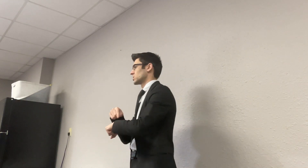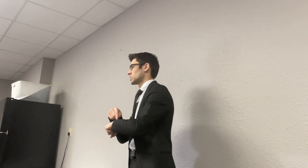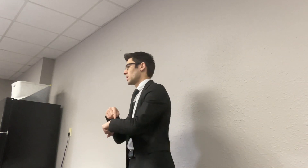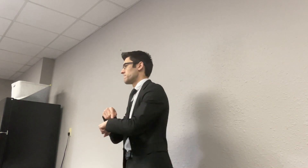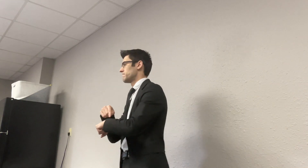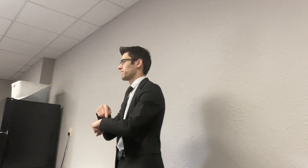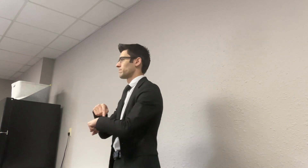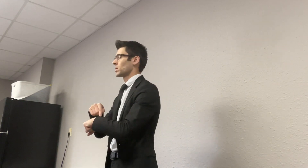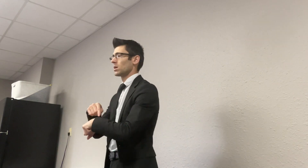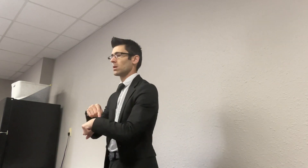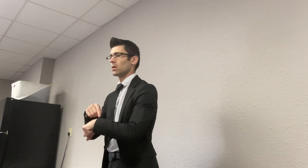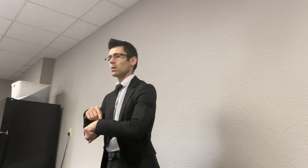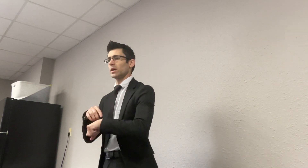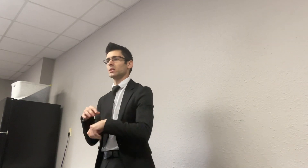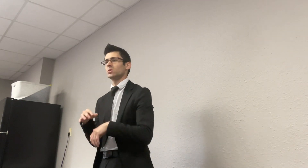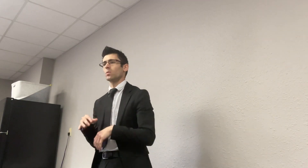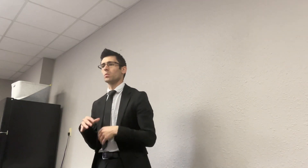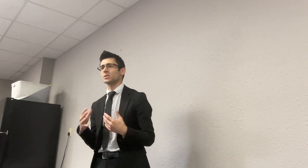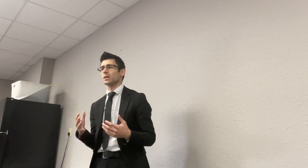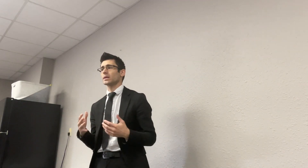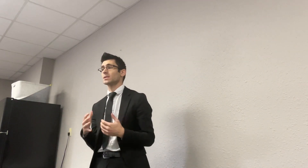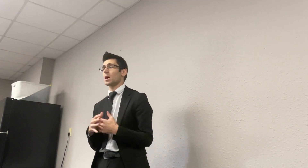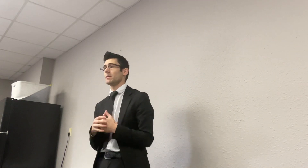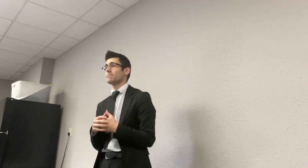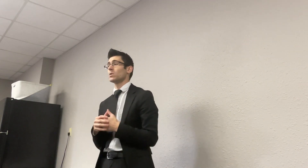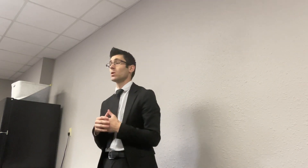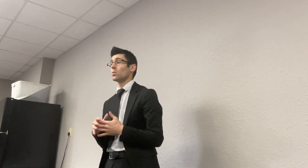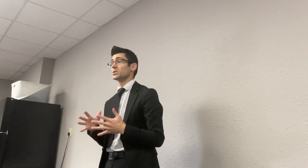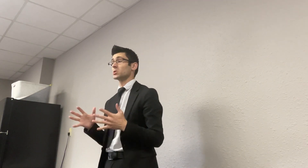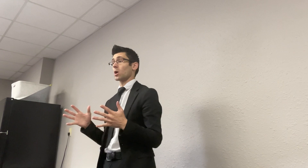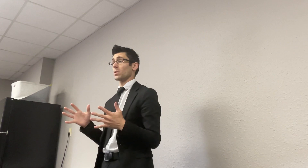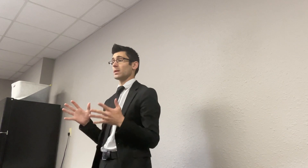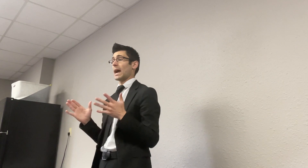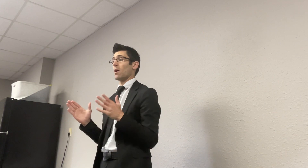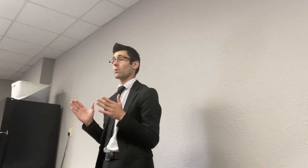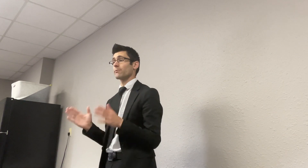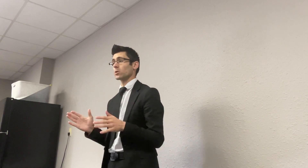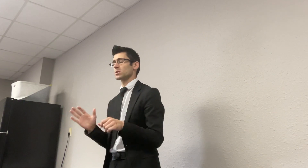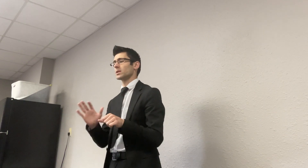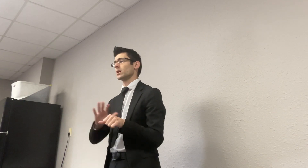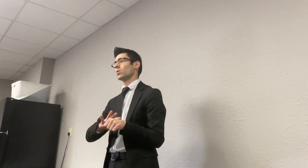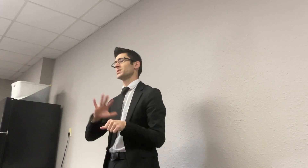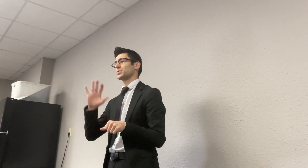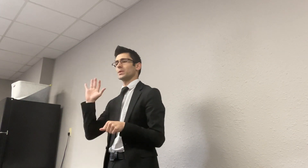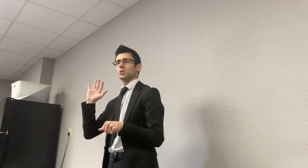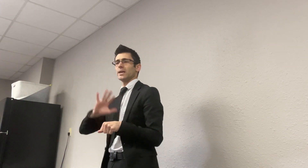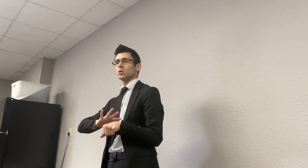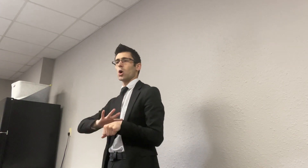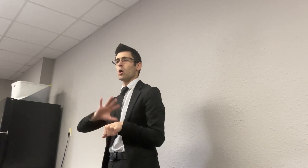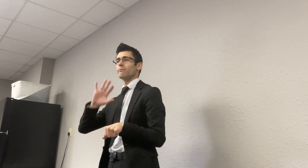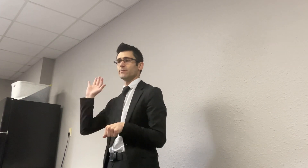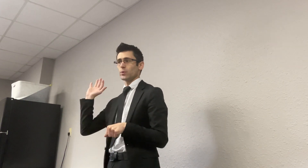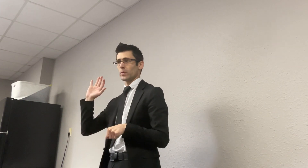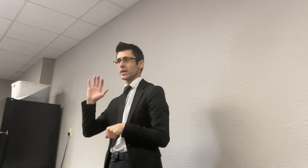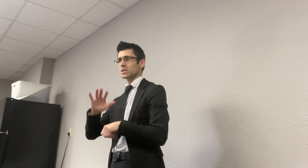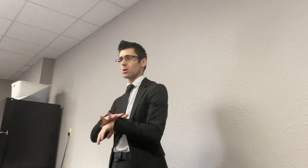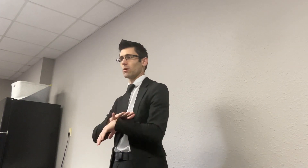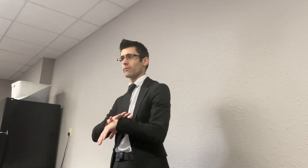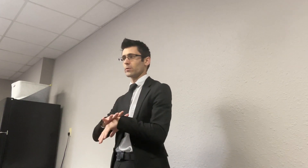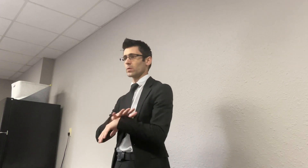Time. All right, so when we're telling time, we start with the hour first, and it always originates off of the wrist, off of your wrist